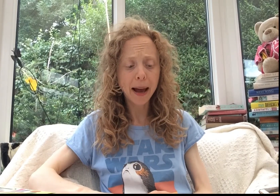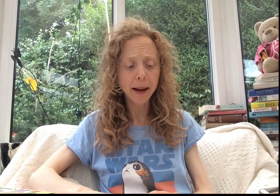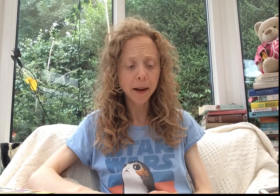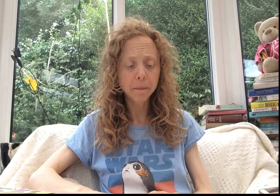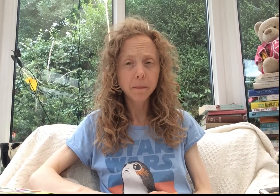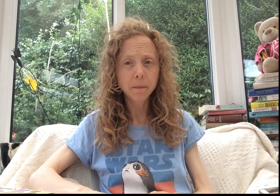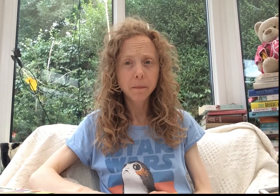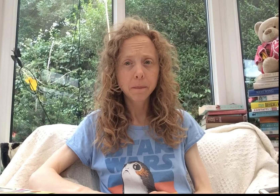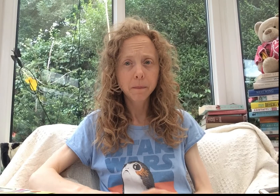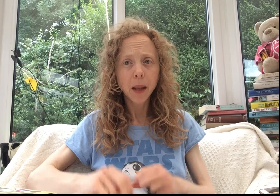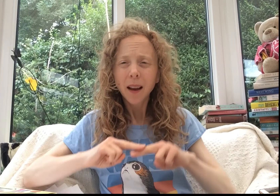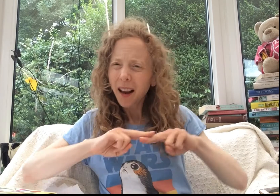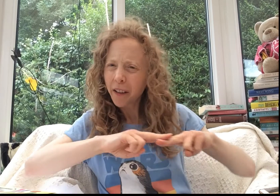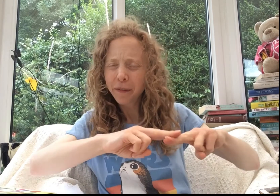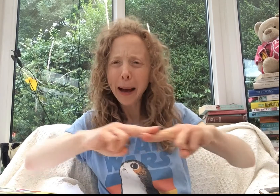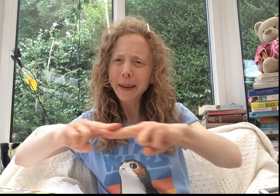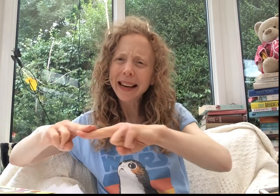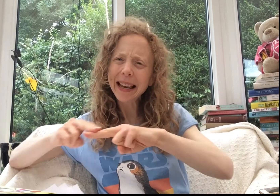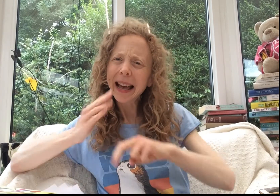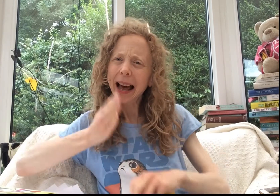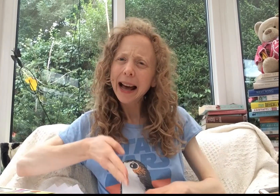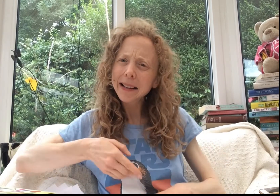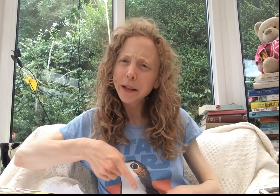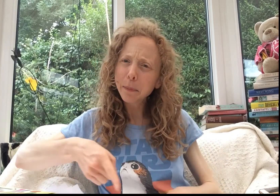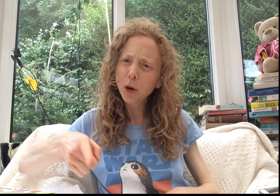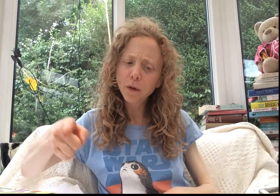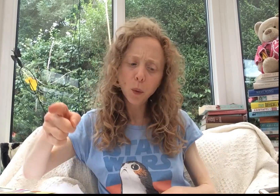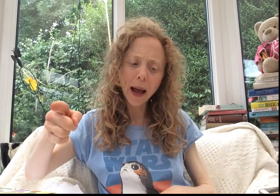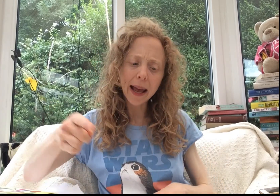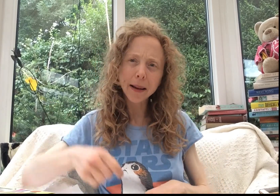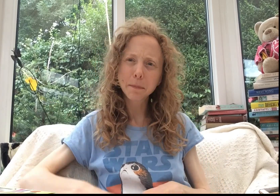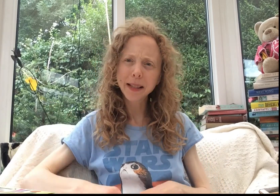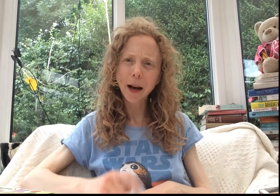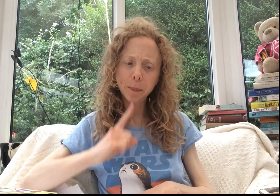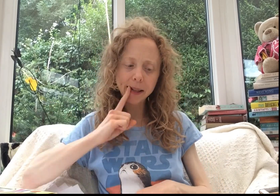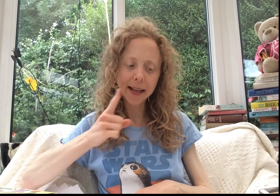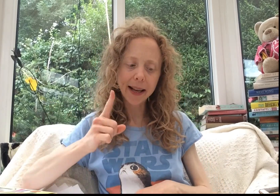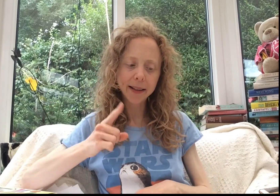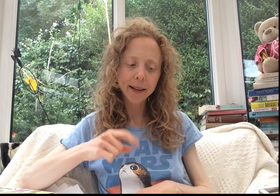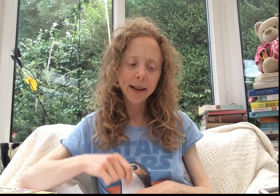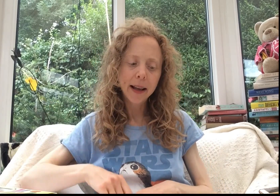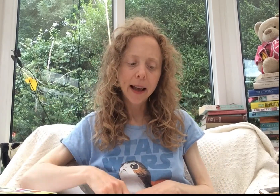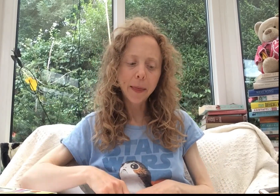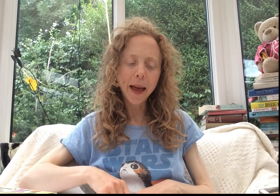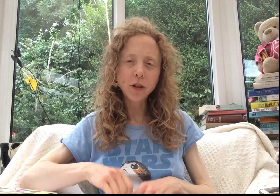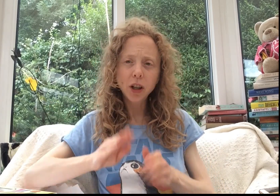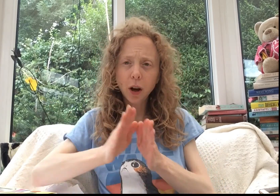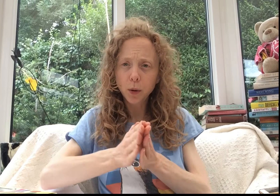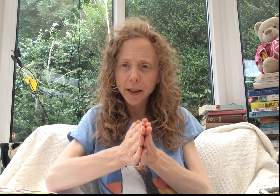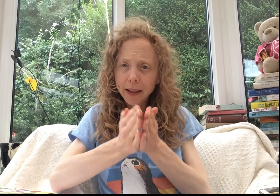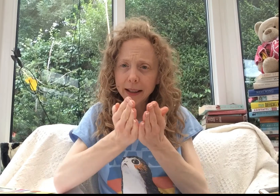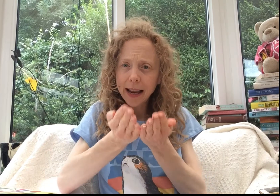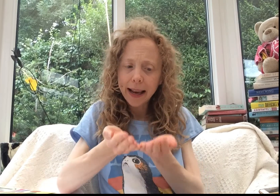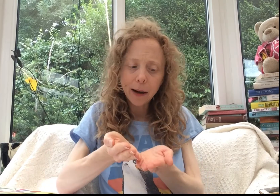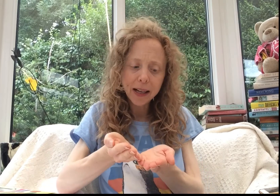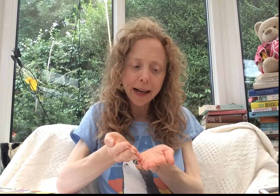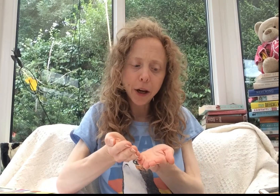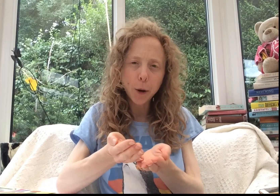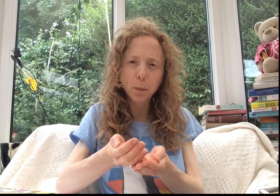back. Her family had to move away, Miss Albert said, and then she told us to take out our